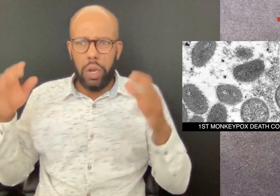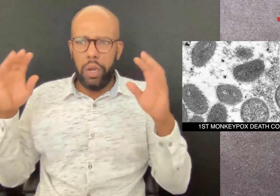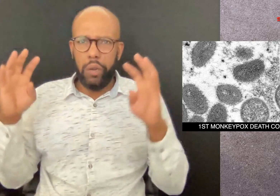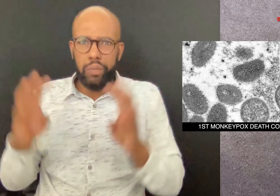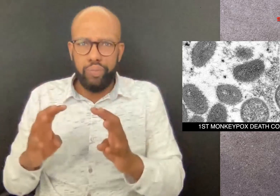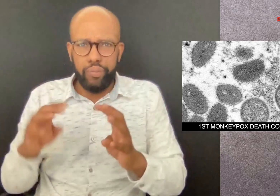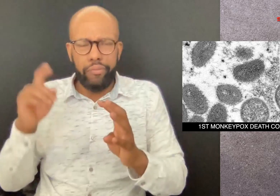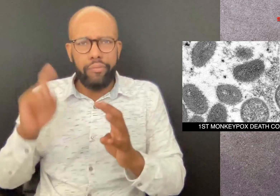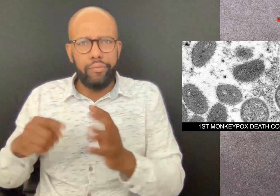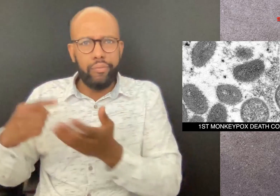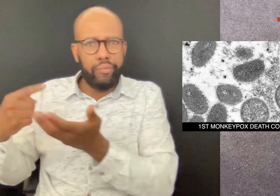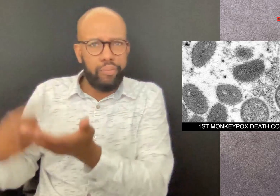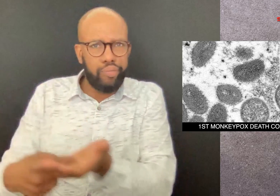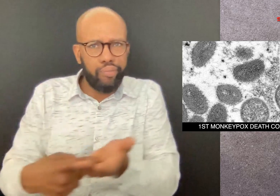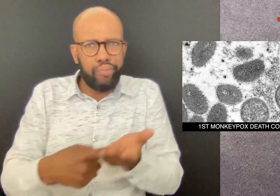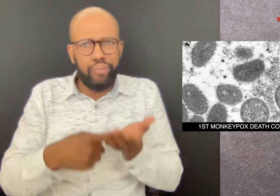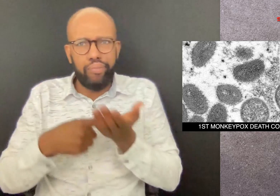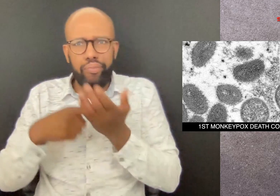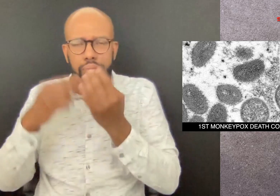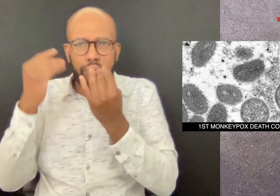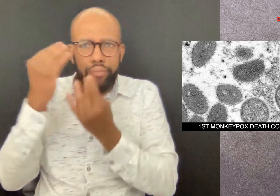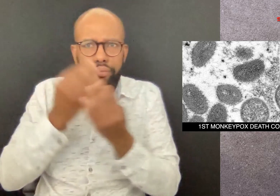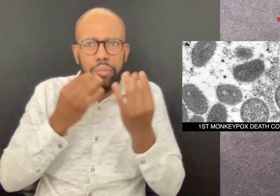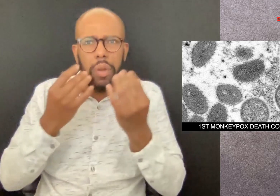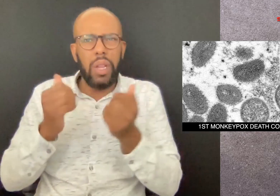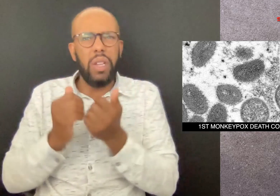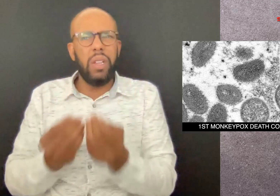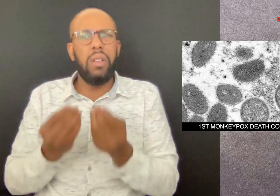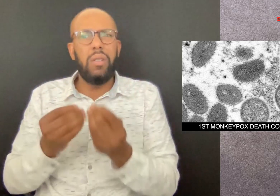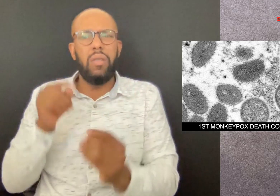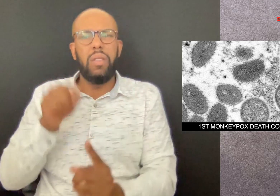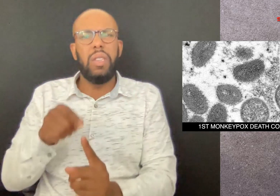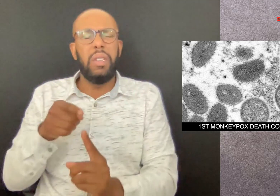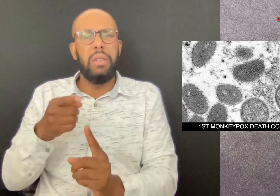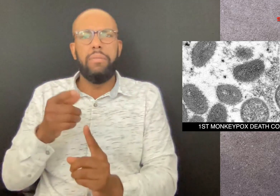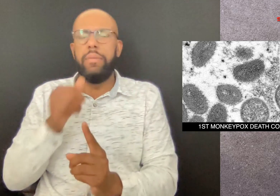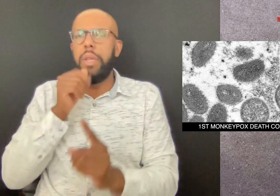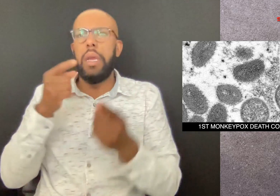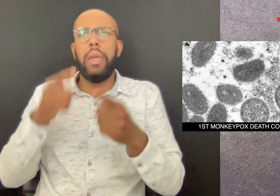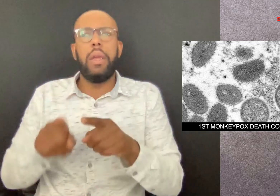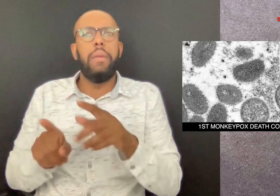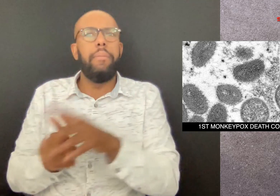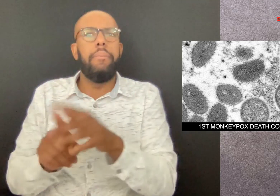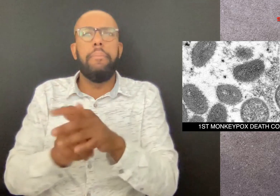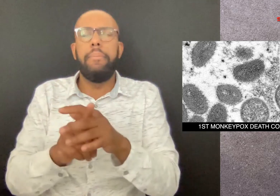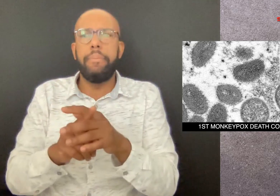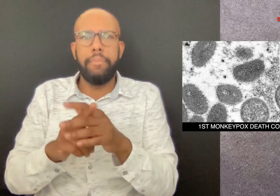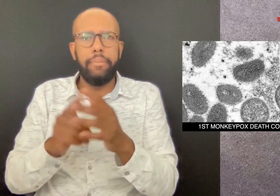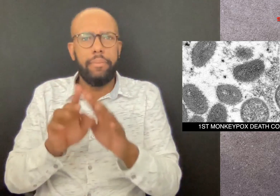are racing to understand the rare cases when monkeypox leads to death